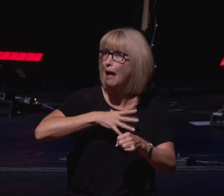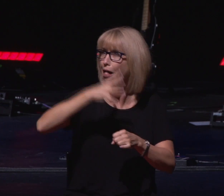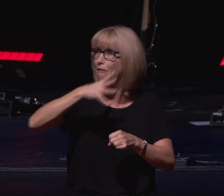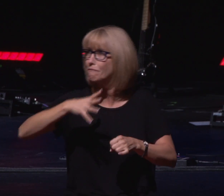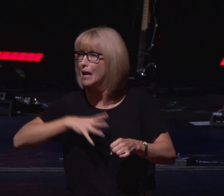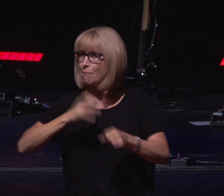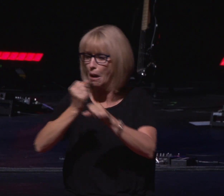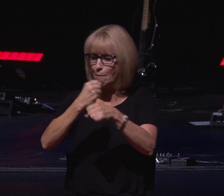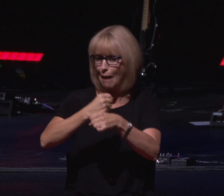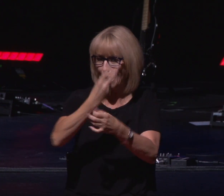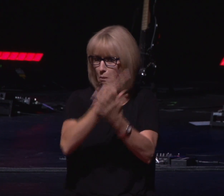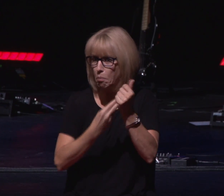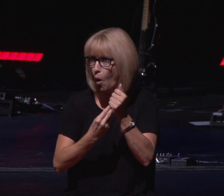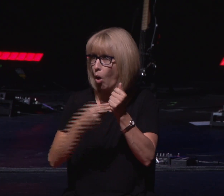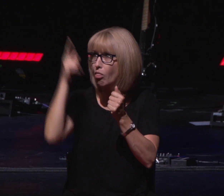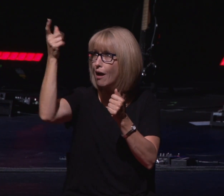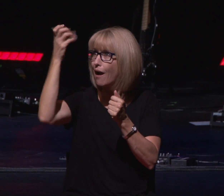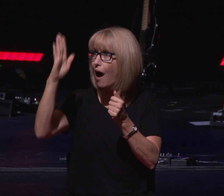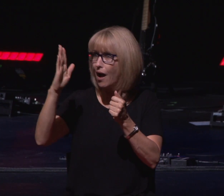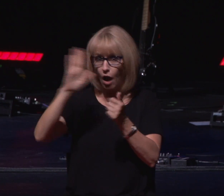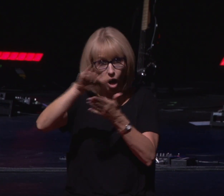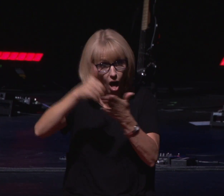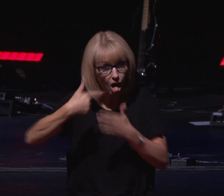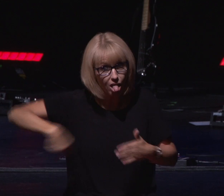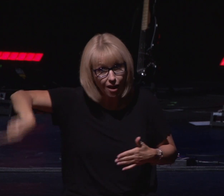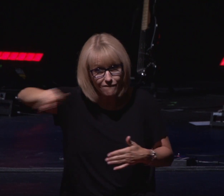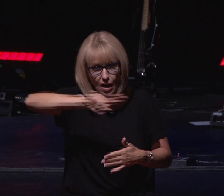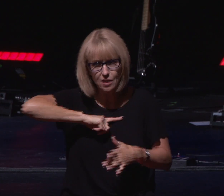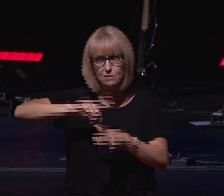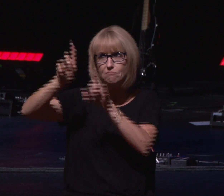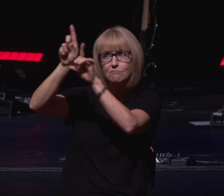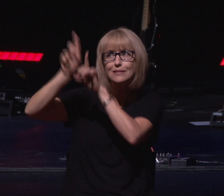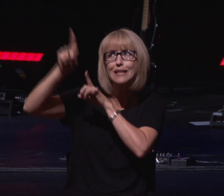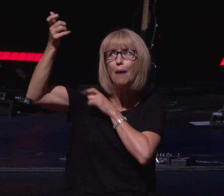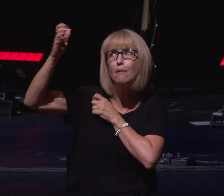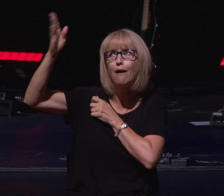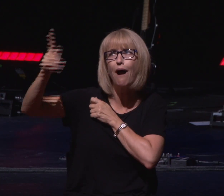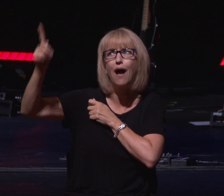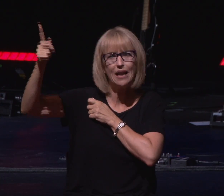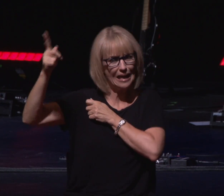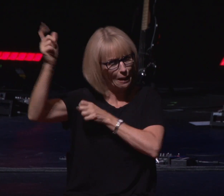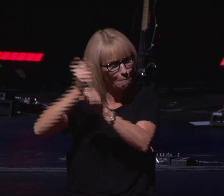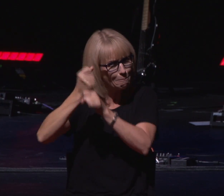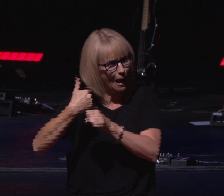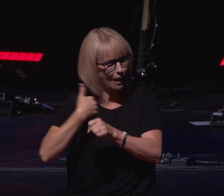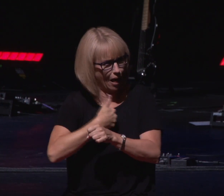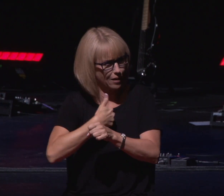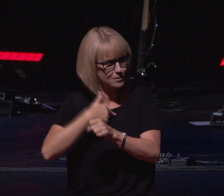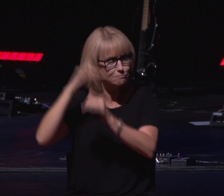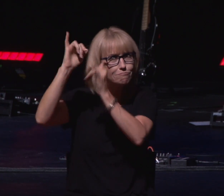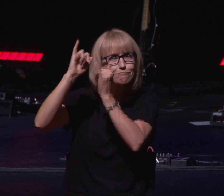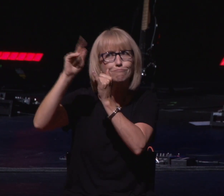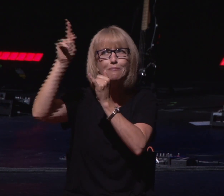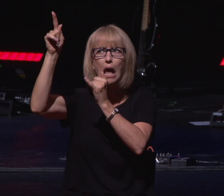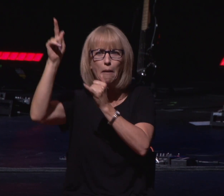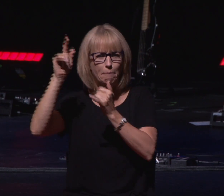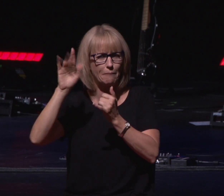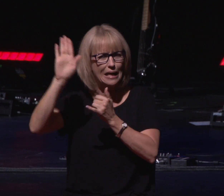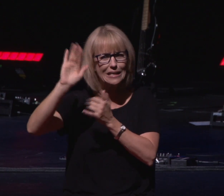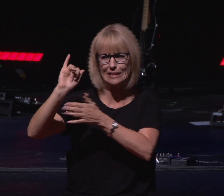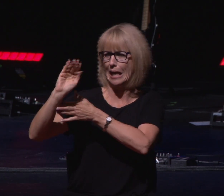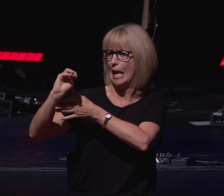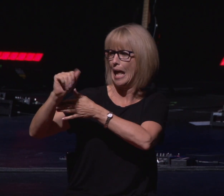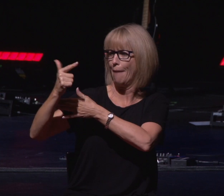So each one of us are an image of God. God created people in his image. We're all created in his